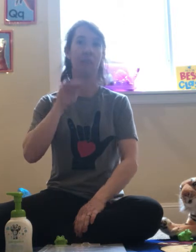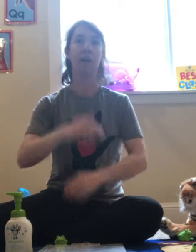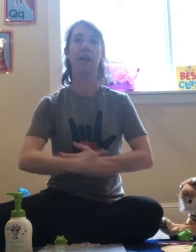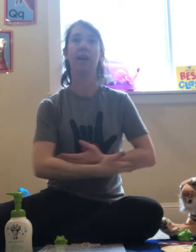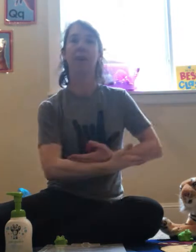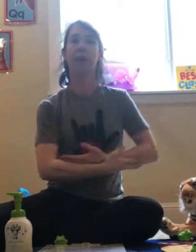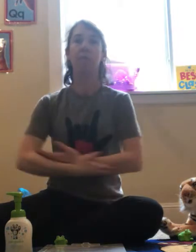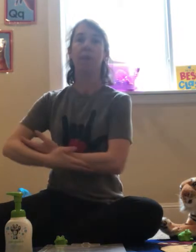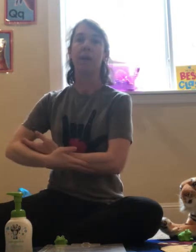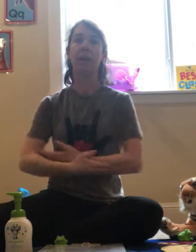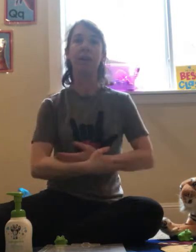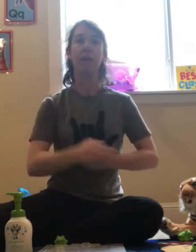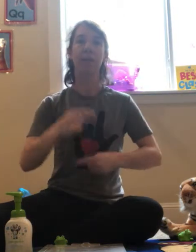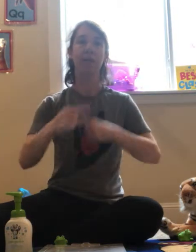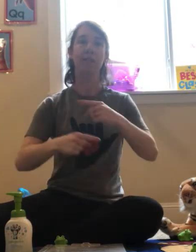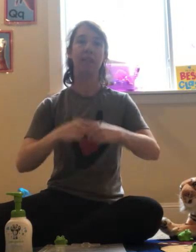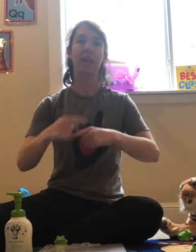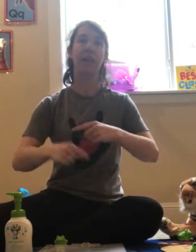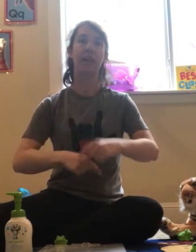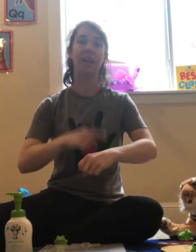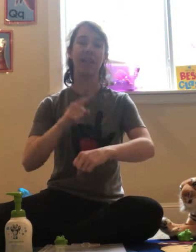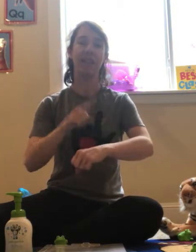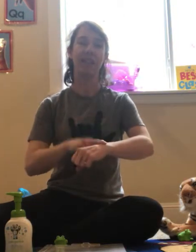bye, baby signing time.